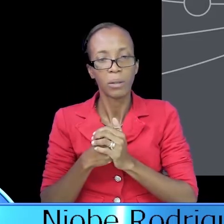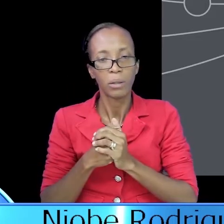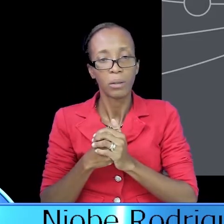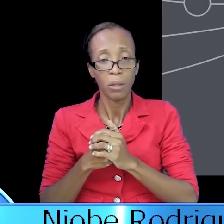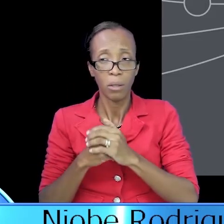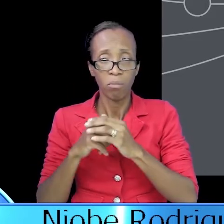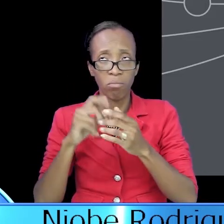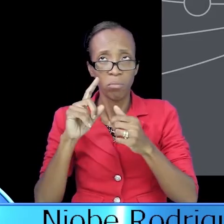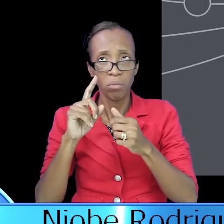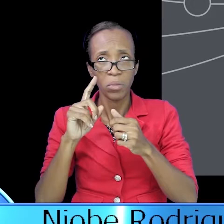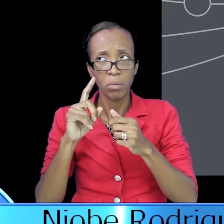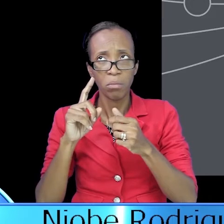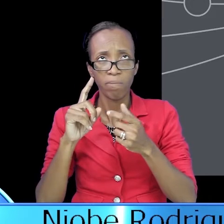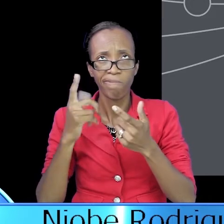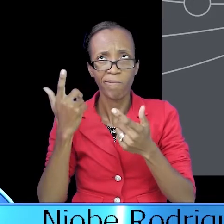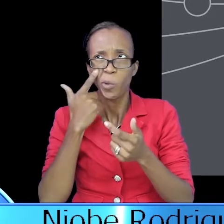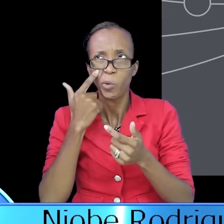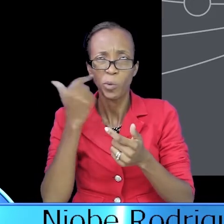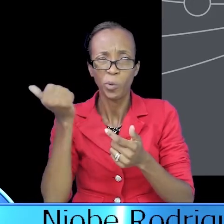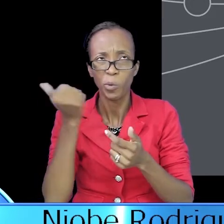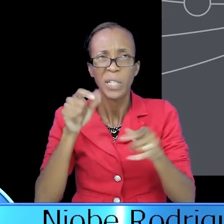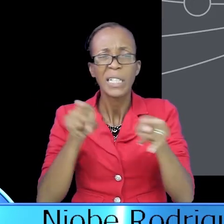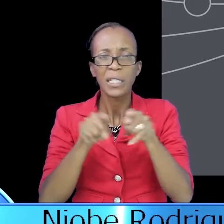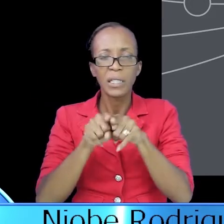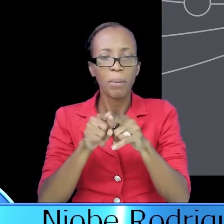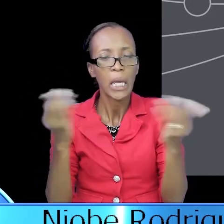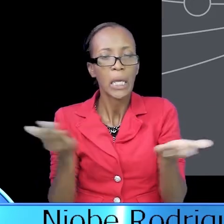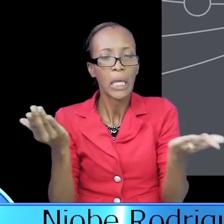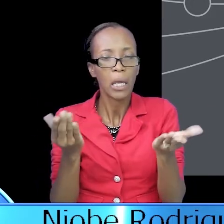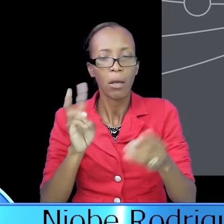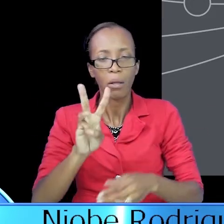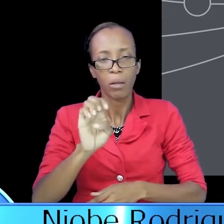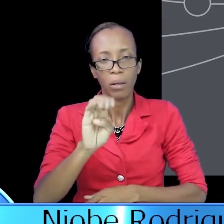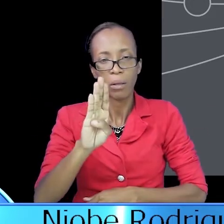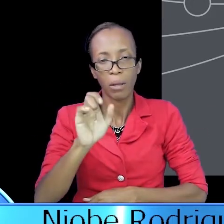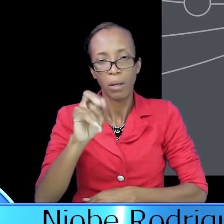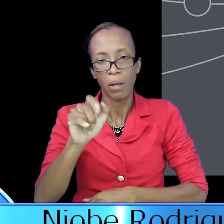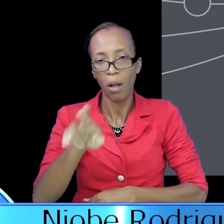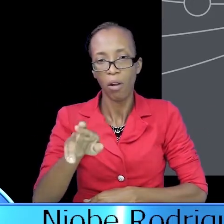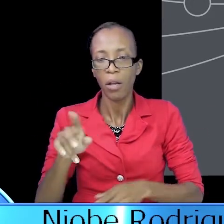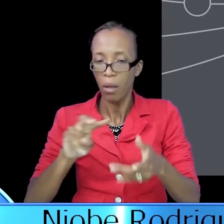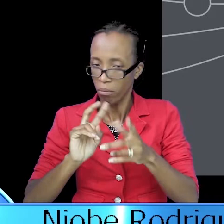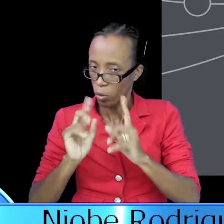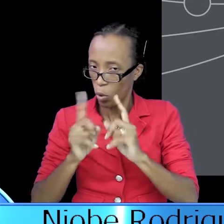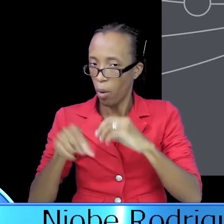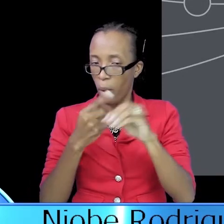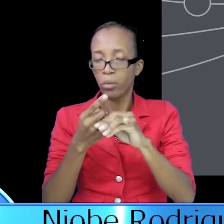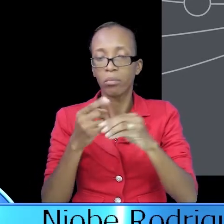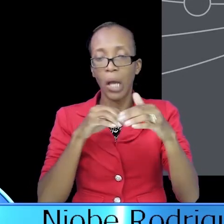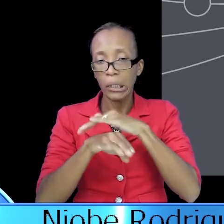So the training is a set of 6 online courses. The first course goes over